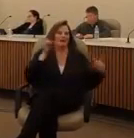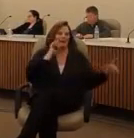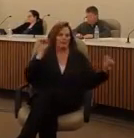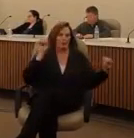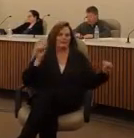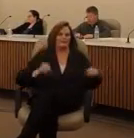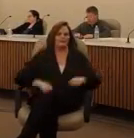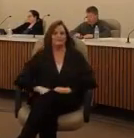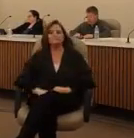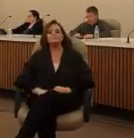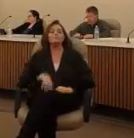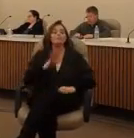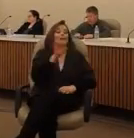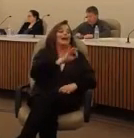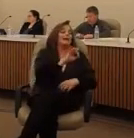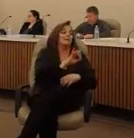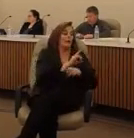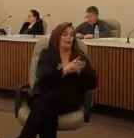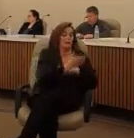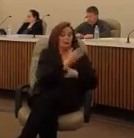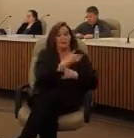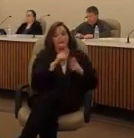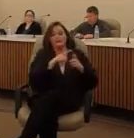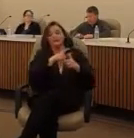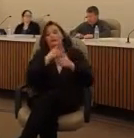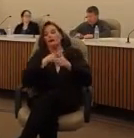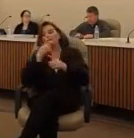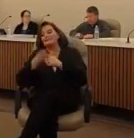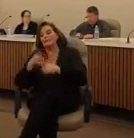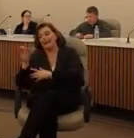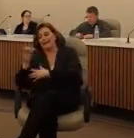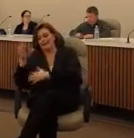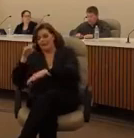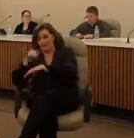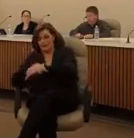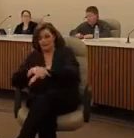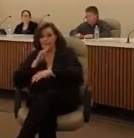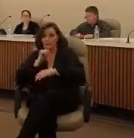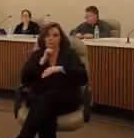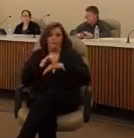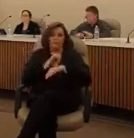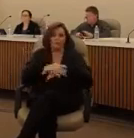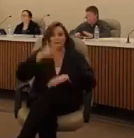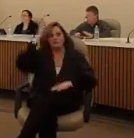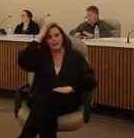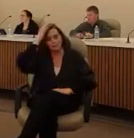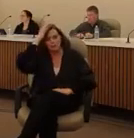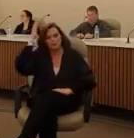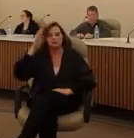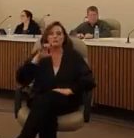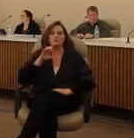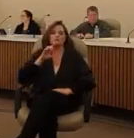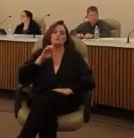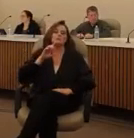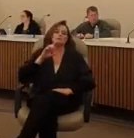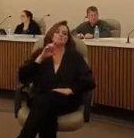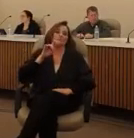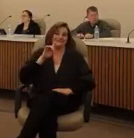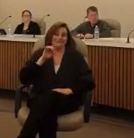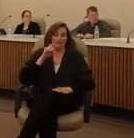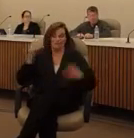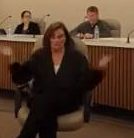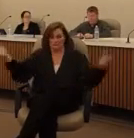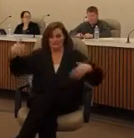going for the so dumpster? 8 a.m. to 8 p.m. for deliveries, garbage, dumpster, anything that would generate a lot of noise.